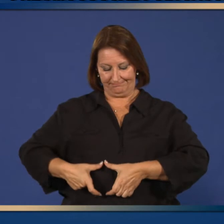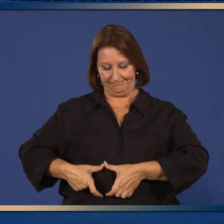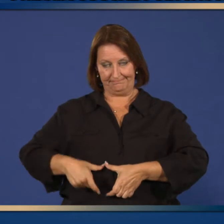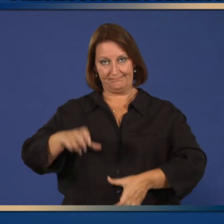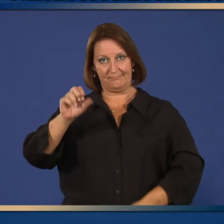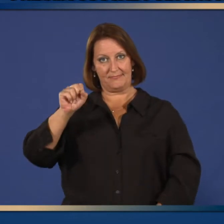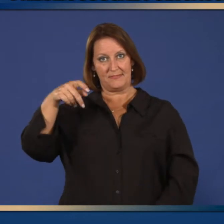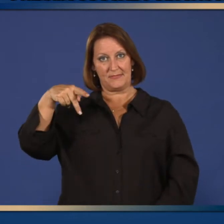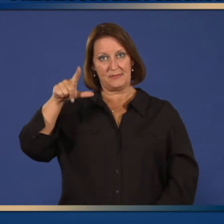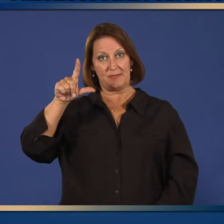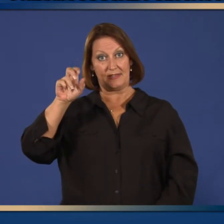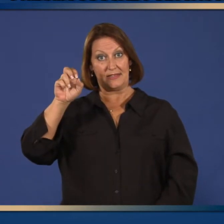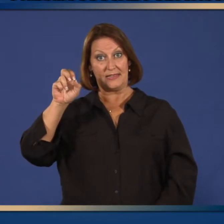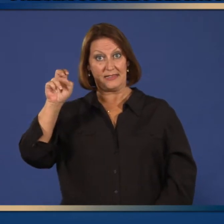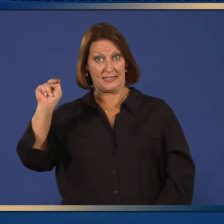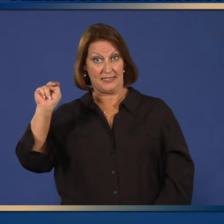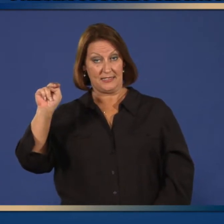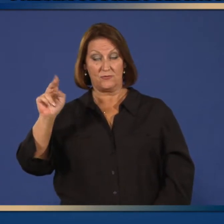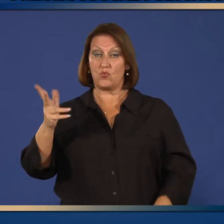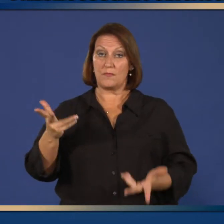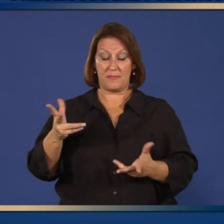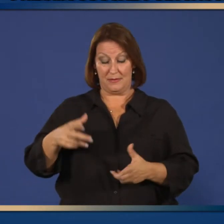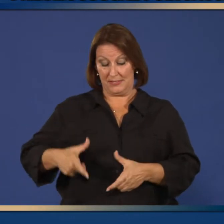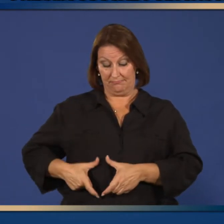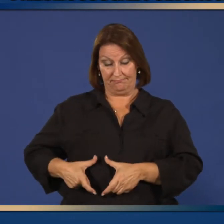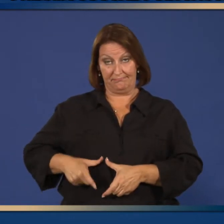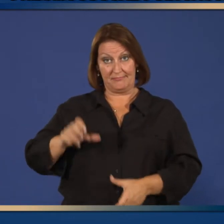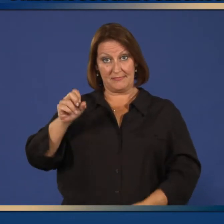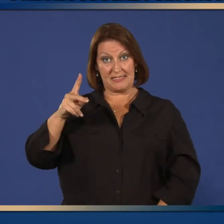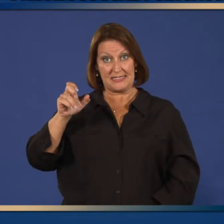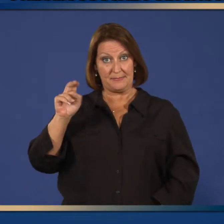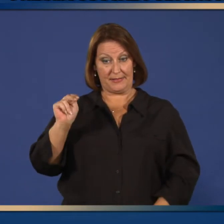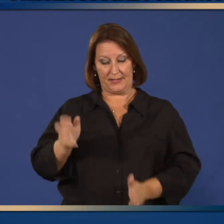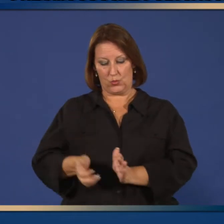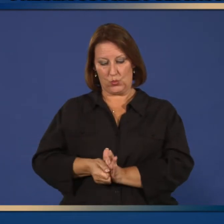damaged spleen or no spleen,